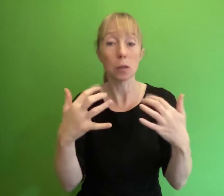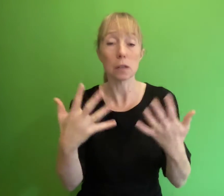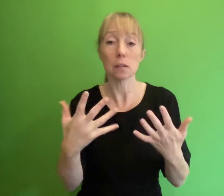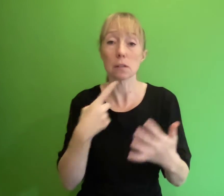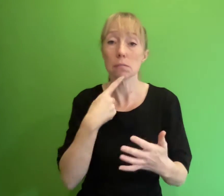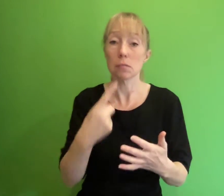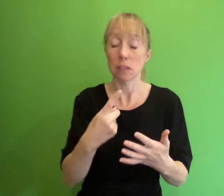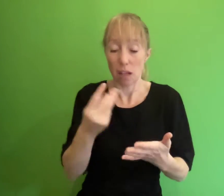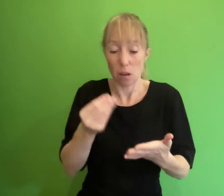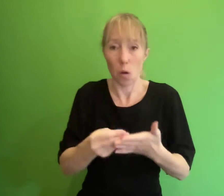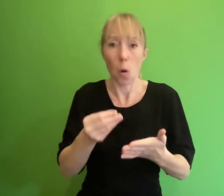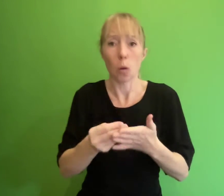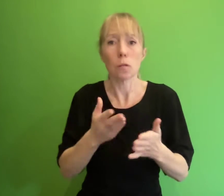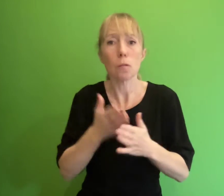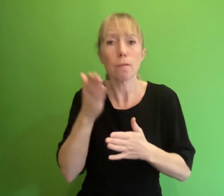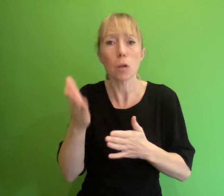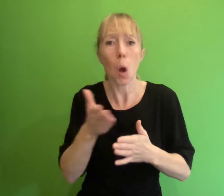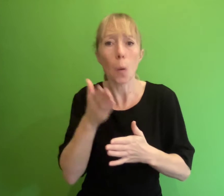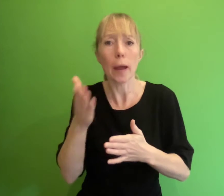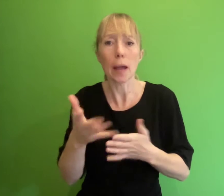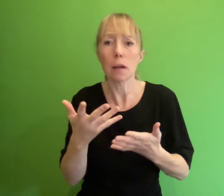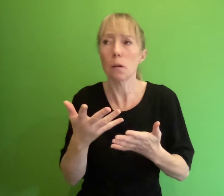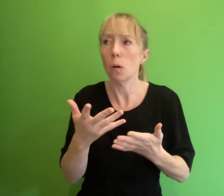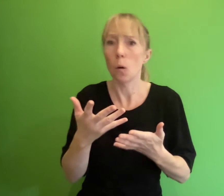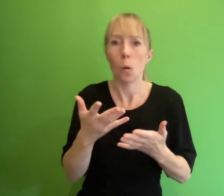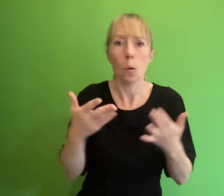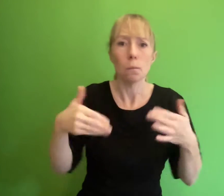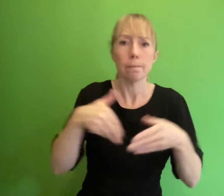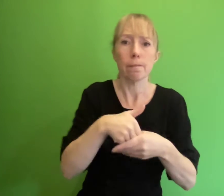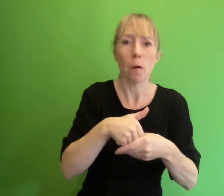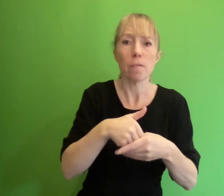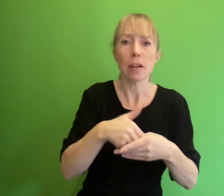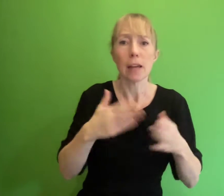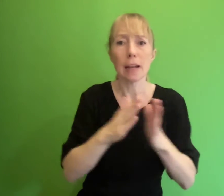the cost of attending or participating in literature activity was a barrier.